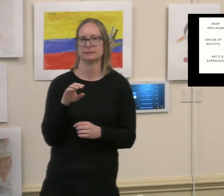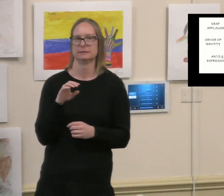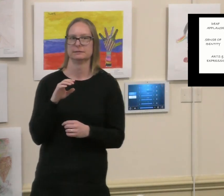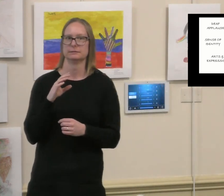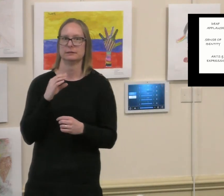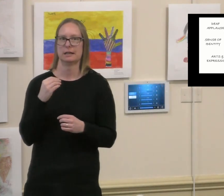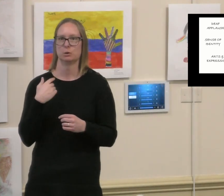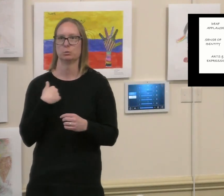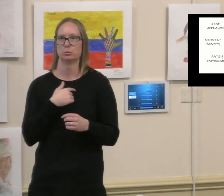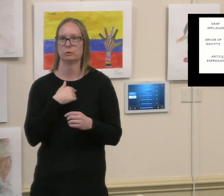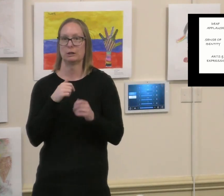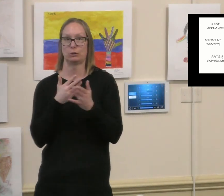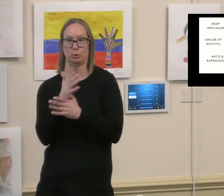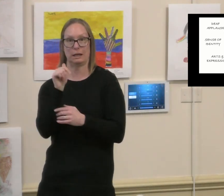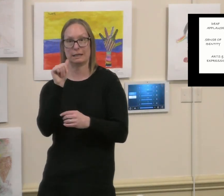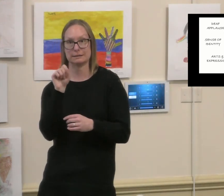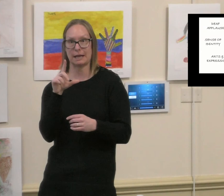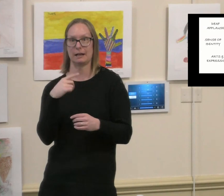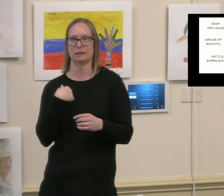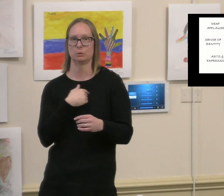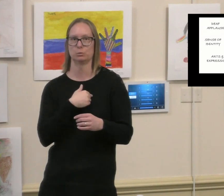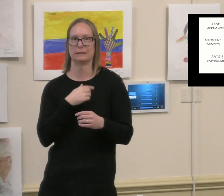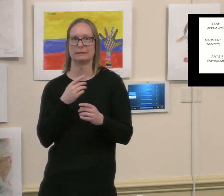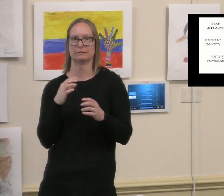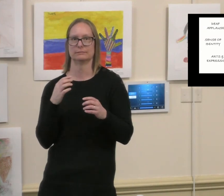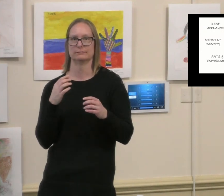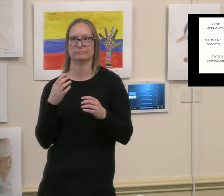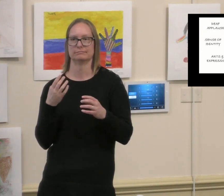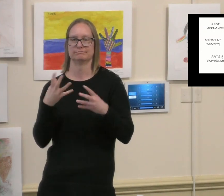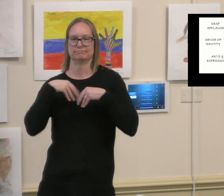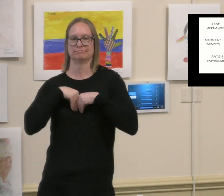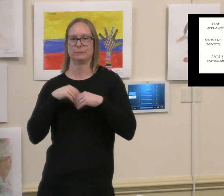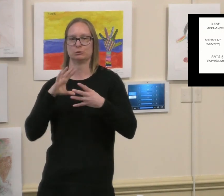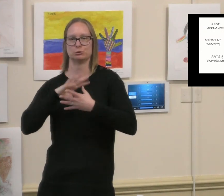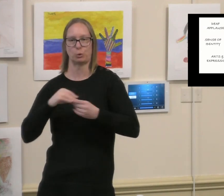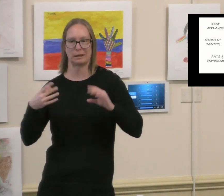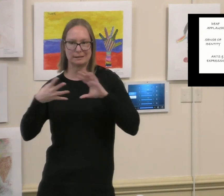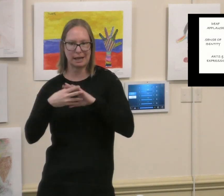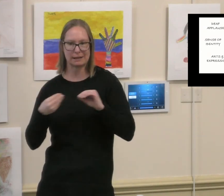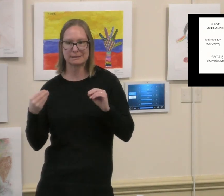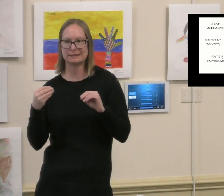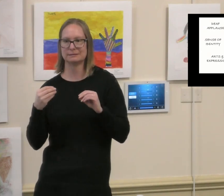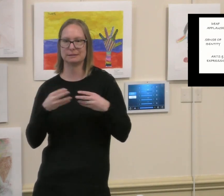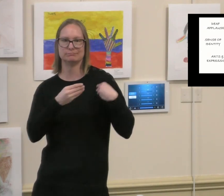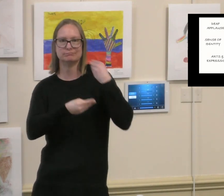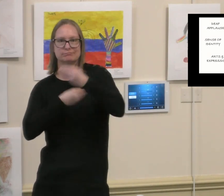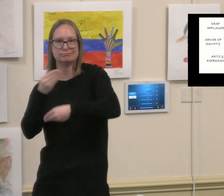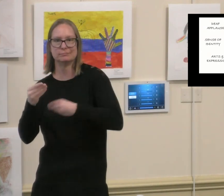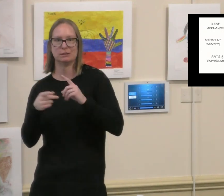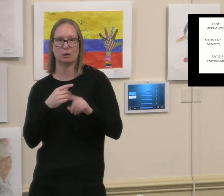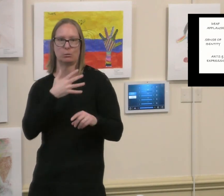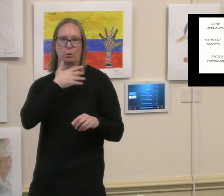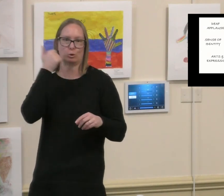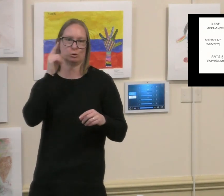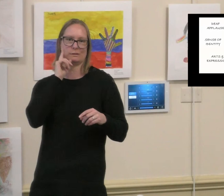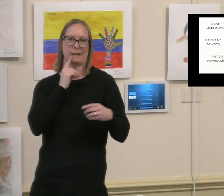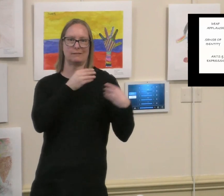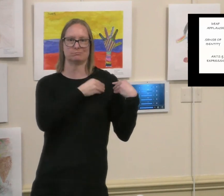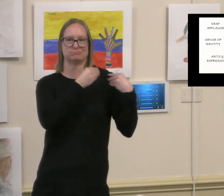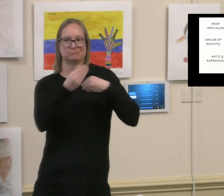have language access. And through ASL, we're able to tell stories. We're able to pass